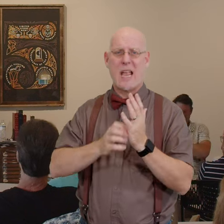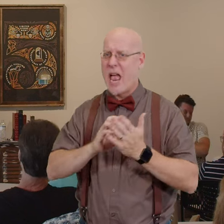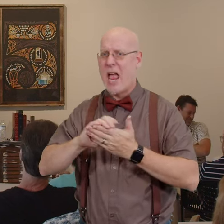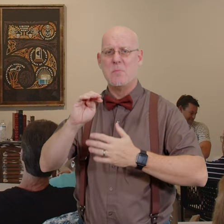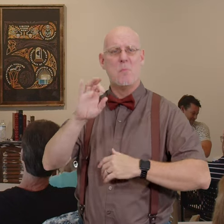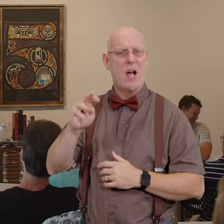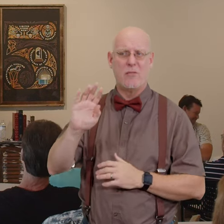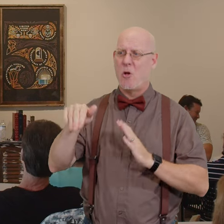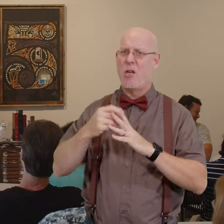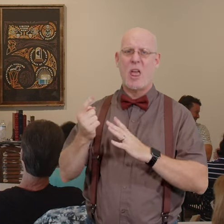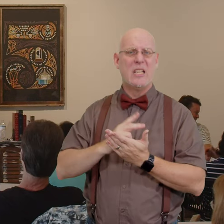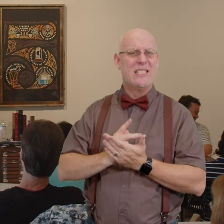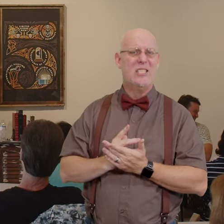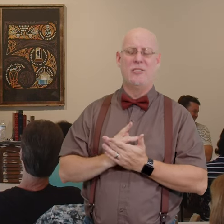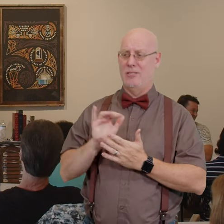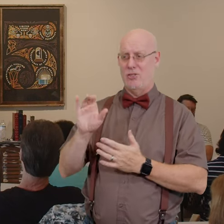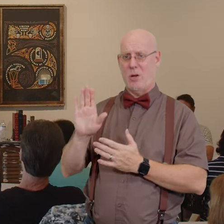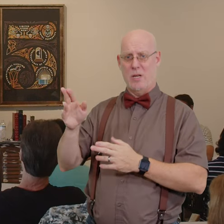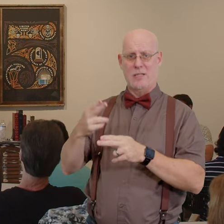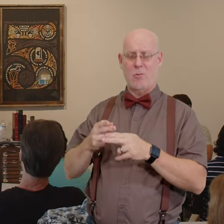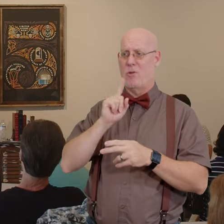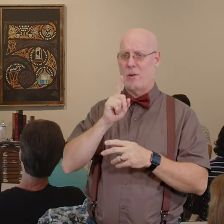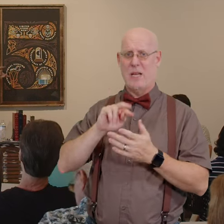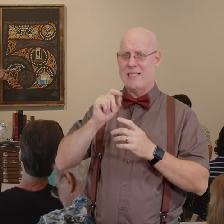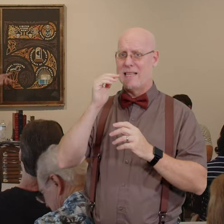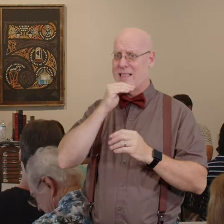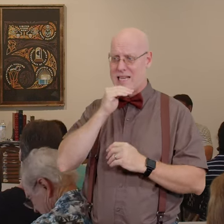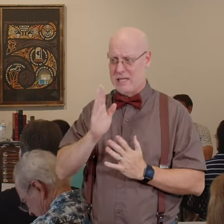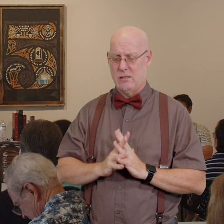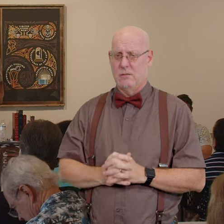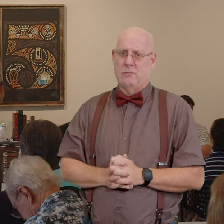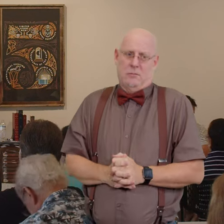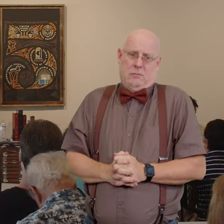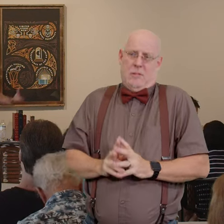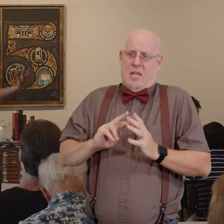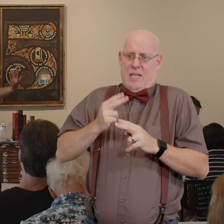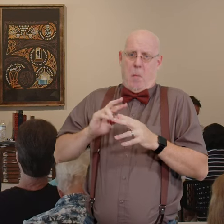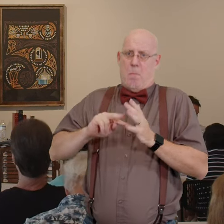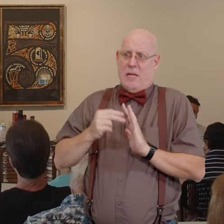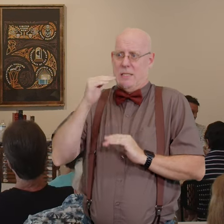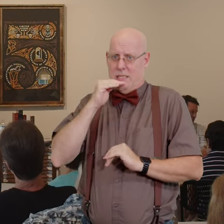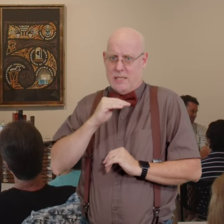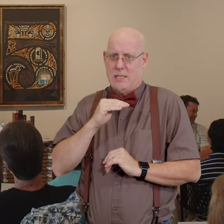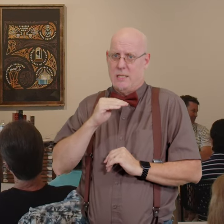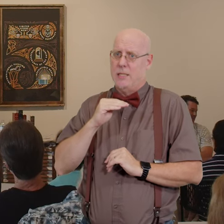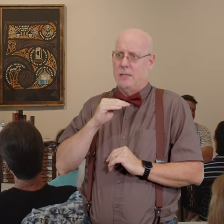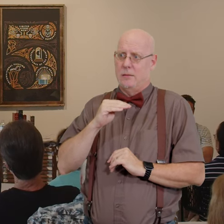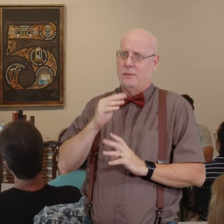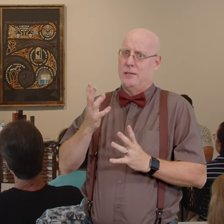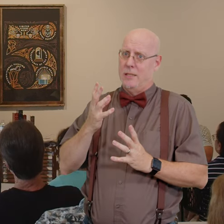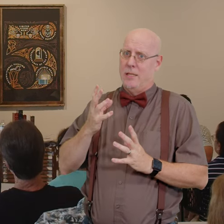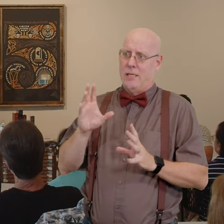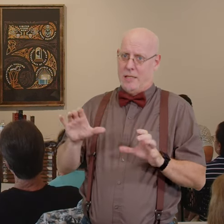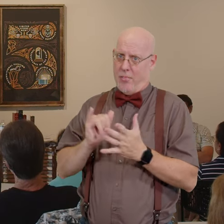and muffins all day in the kitchen, and that's Jacob, and his name literally means deceit. His name means deceit, so, and he lived up to his